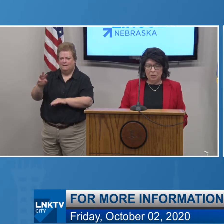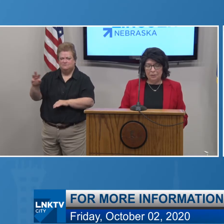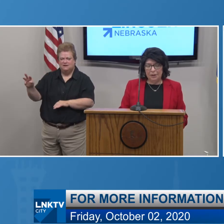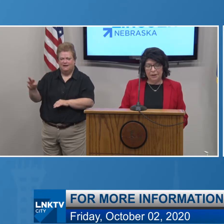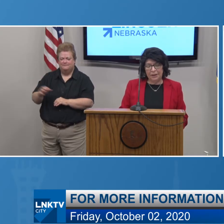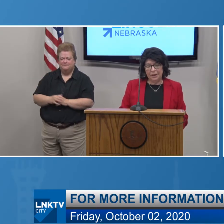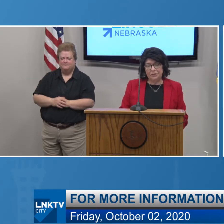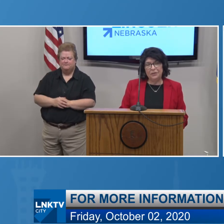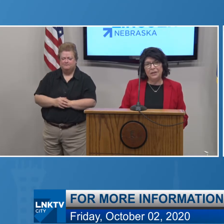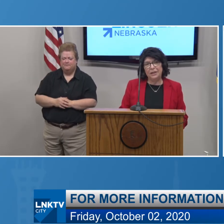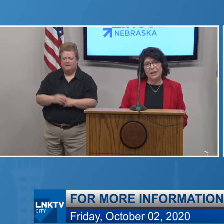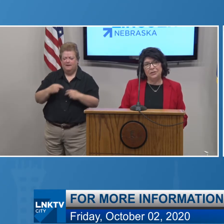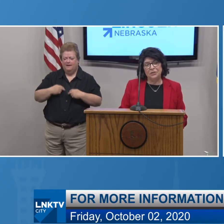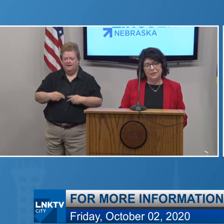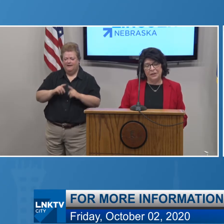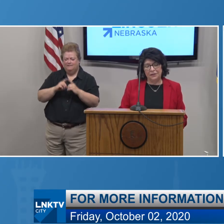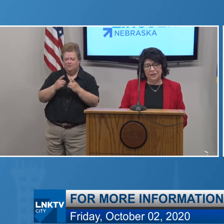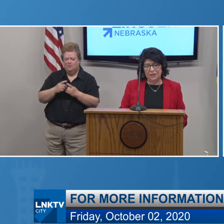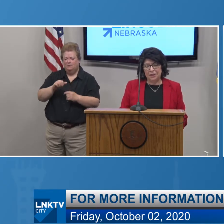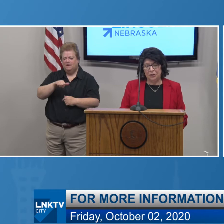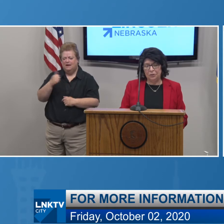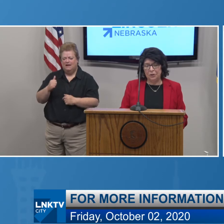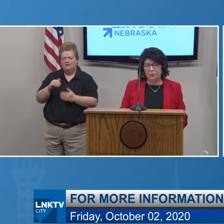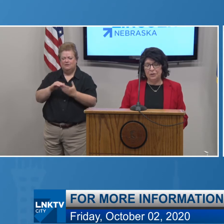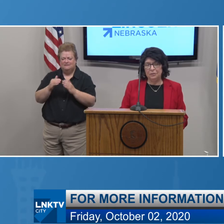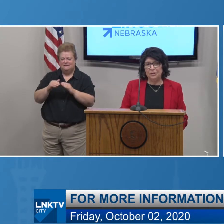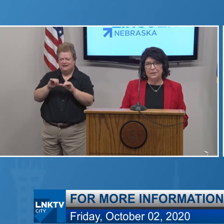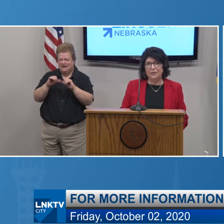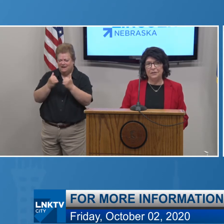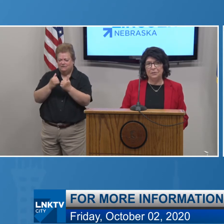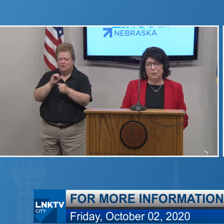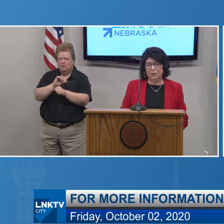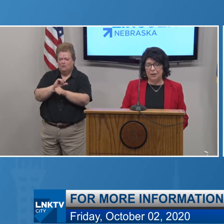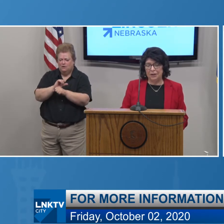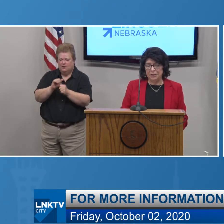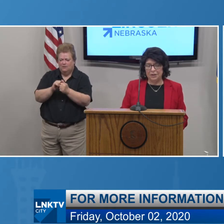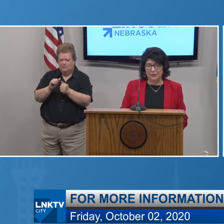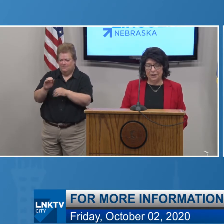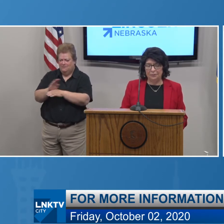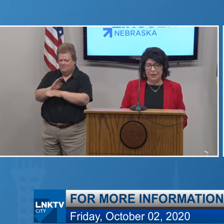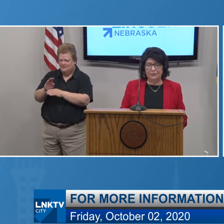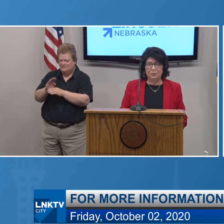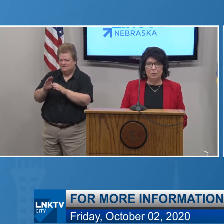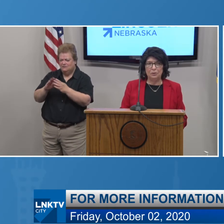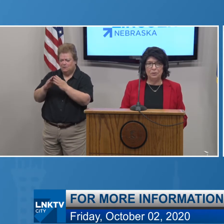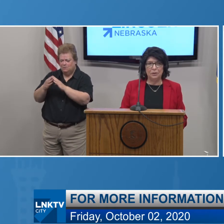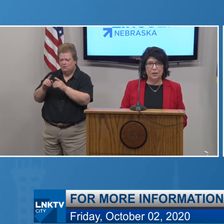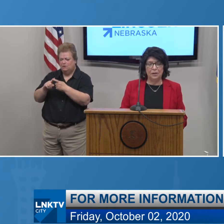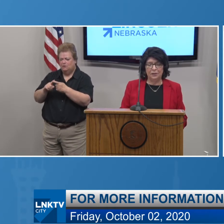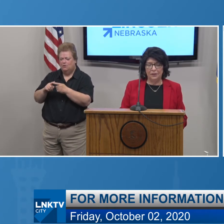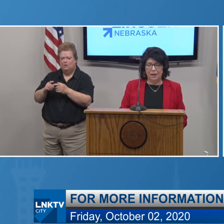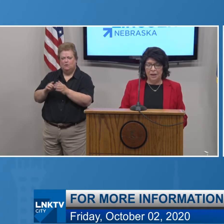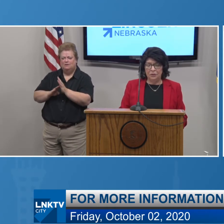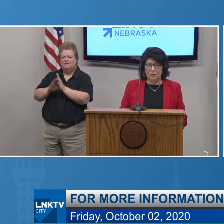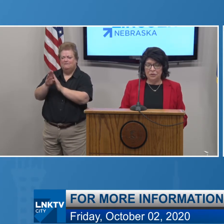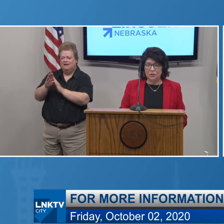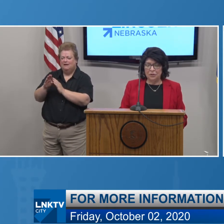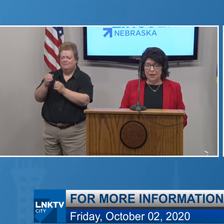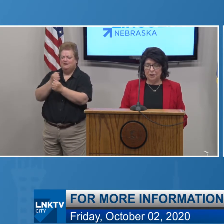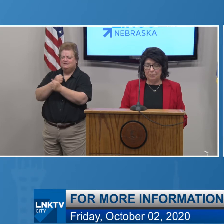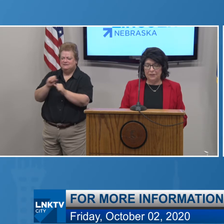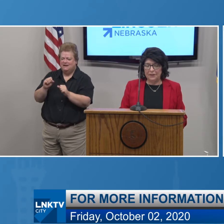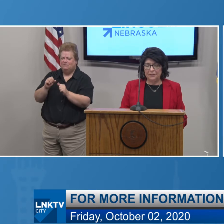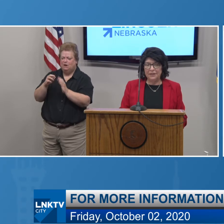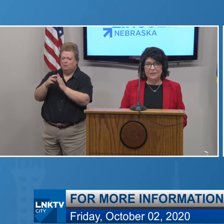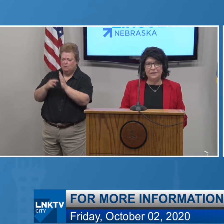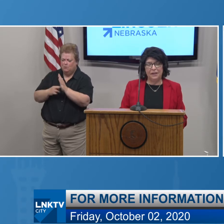health department and other city agencies continue to work with our business community to develop safety protocols to ensure that